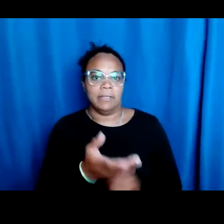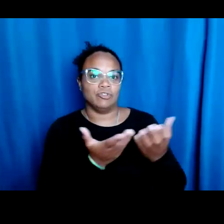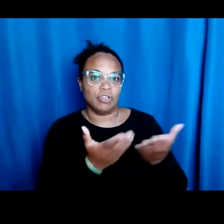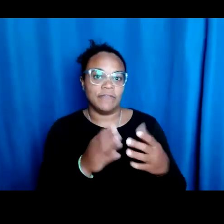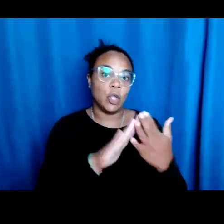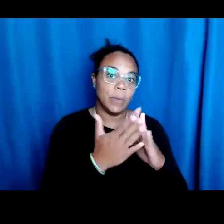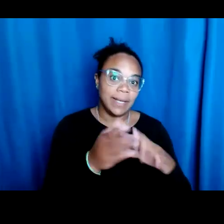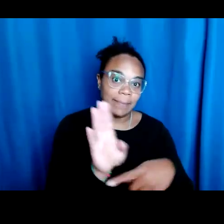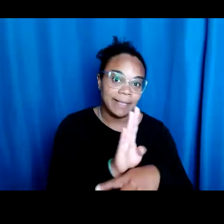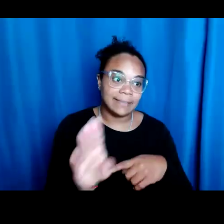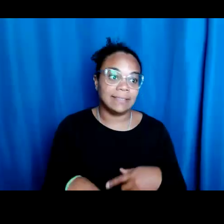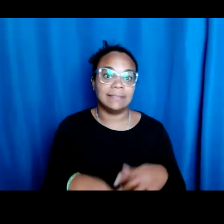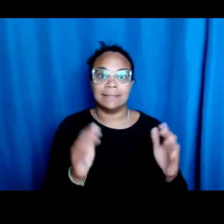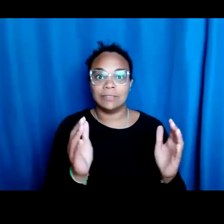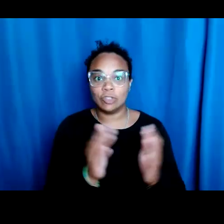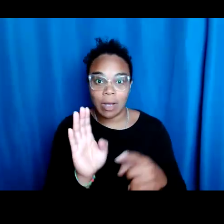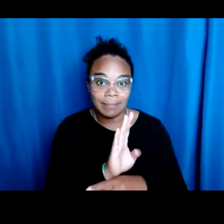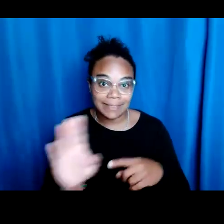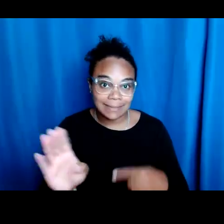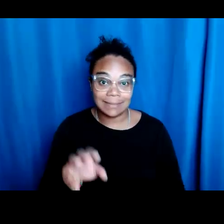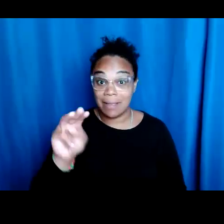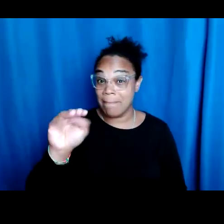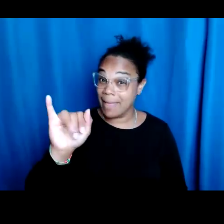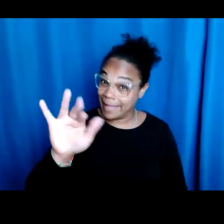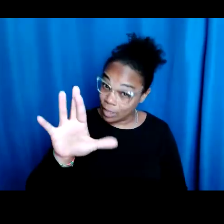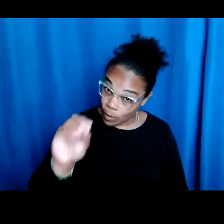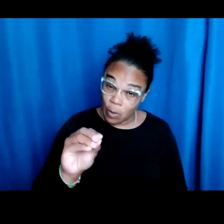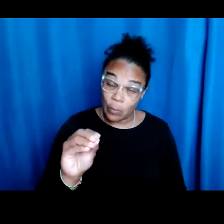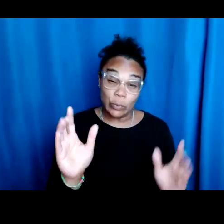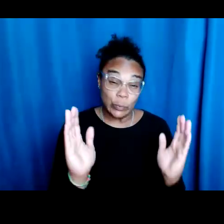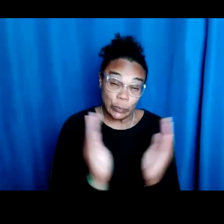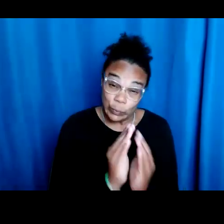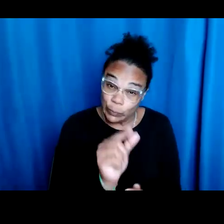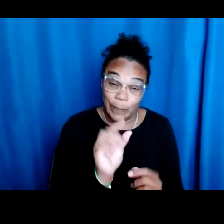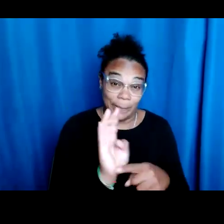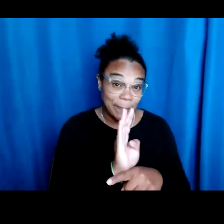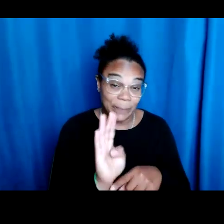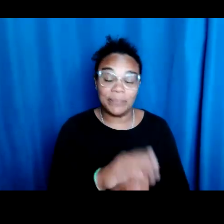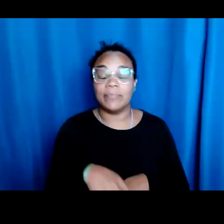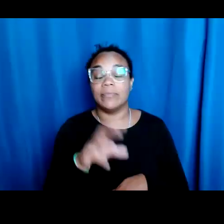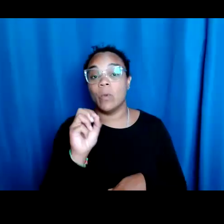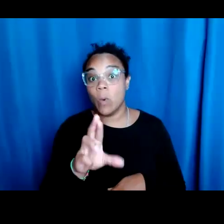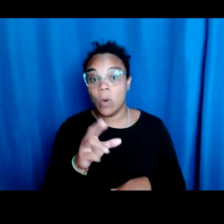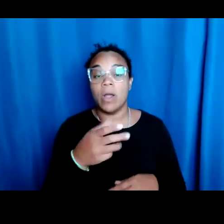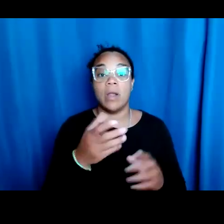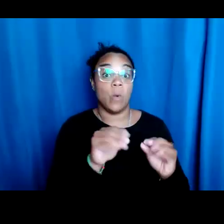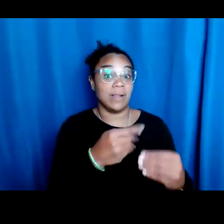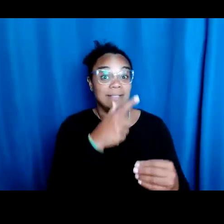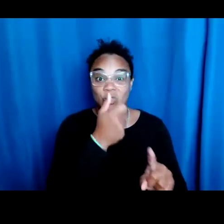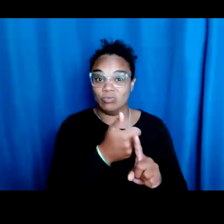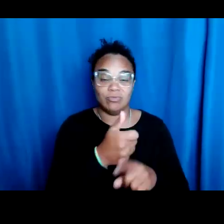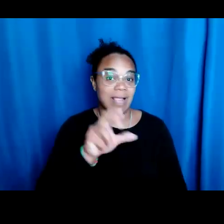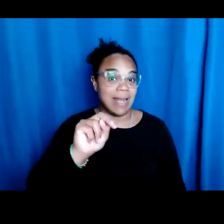businesses, micro enterprises, nonprofit organizations. They do commercial real estate